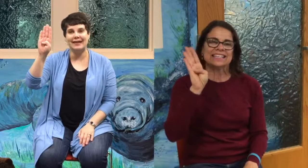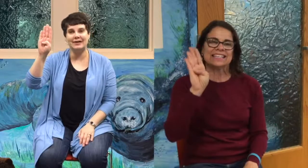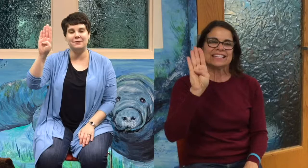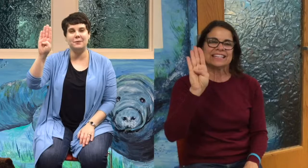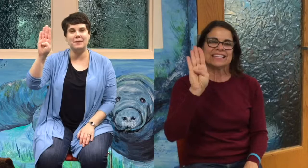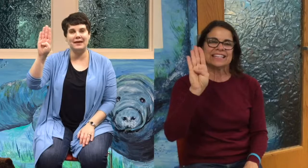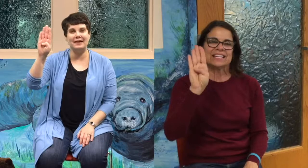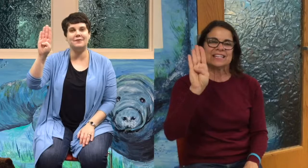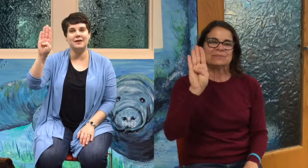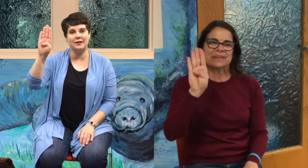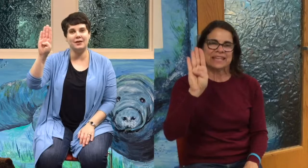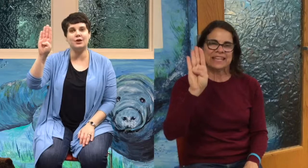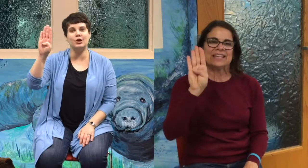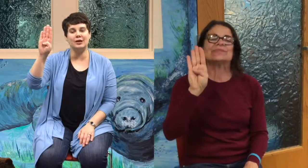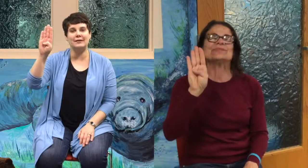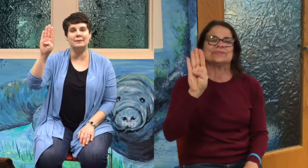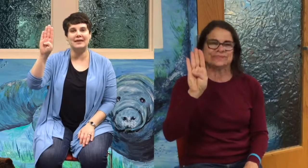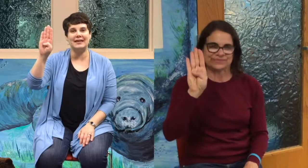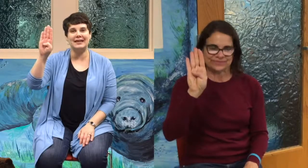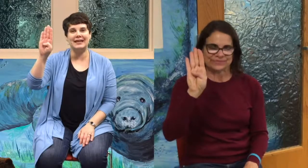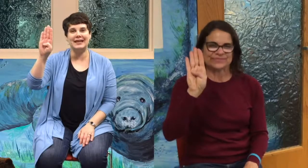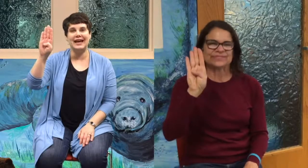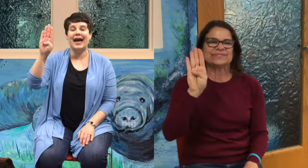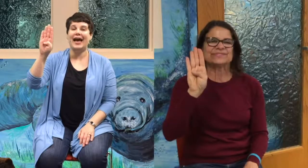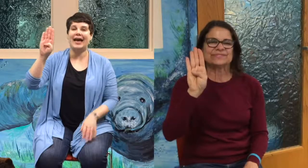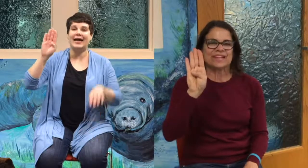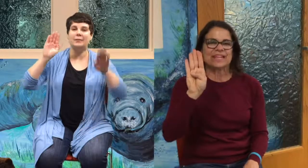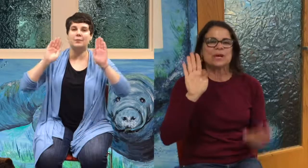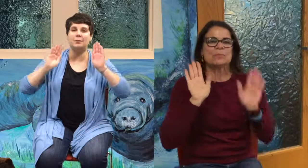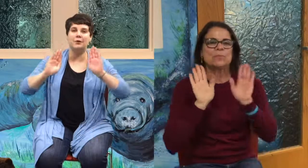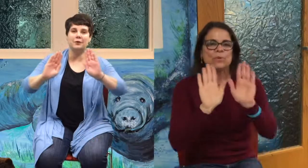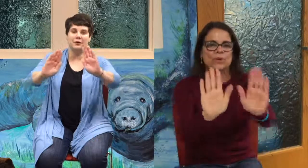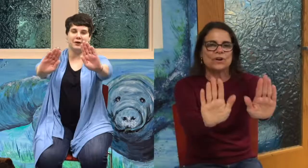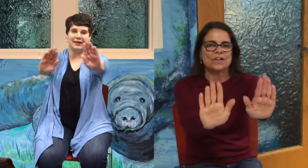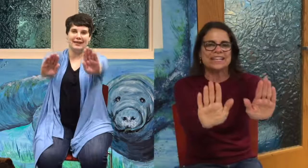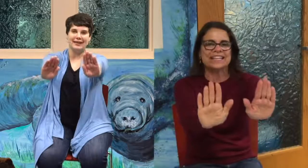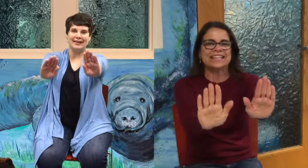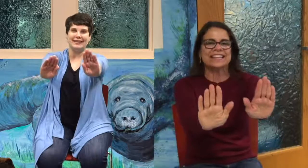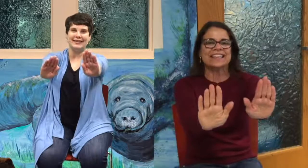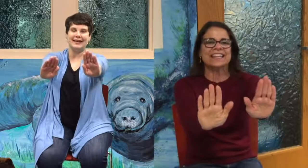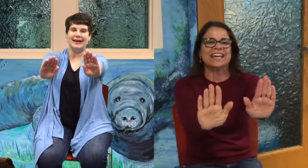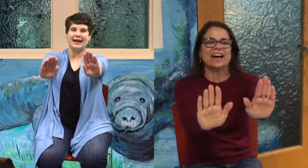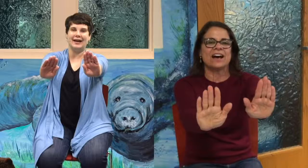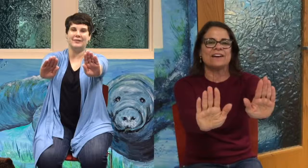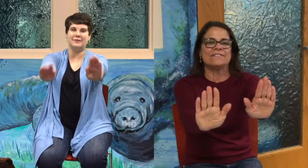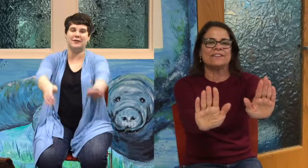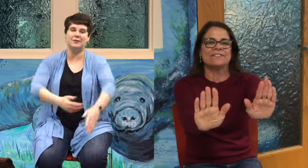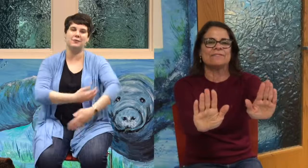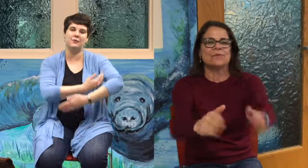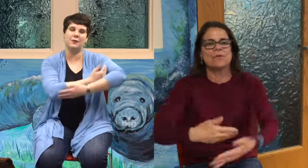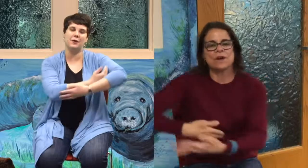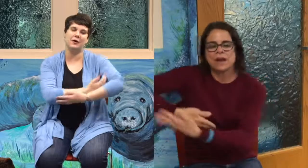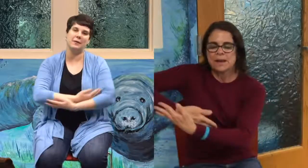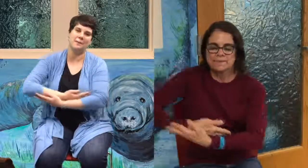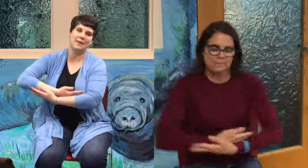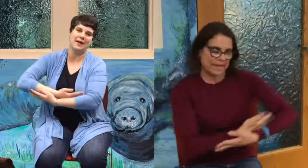for B. Very good. B. And put it in the oven for